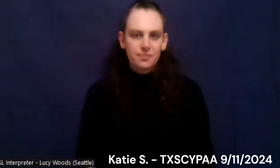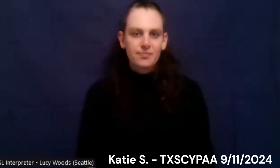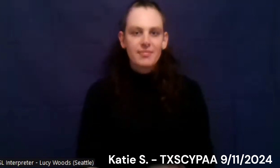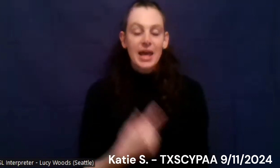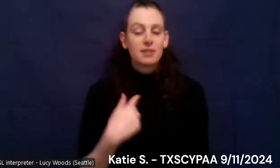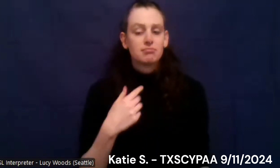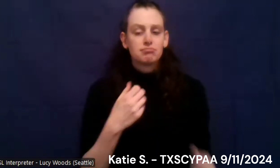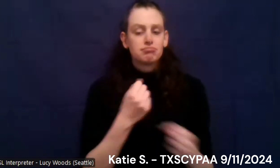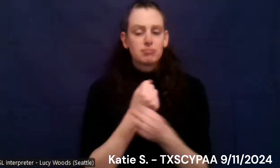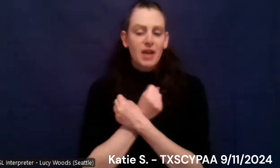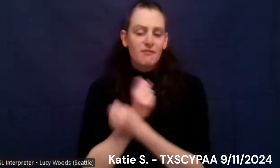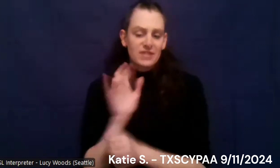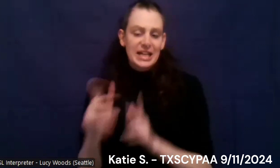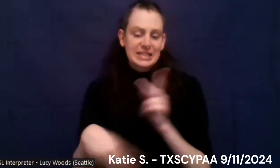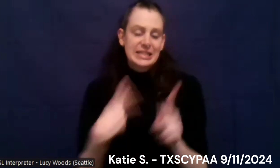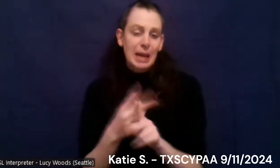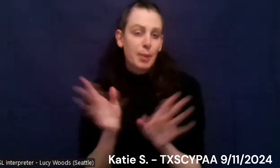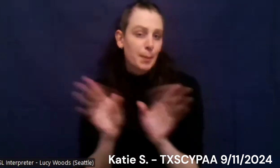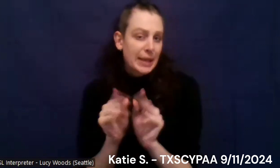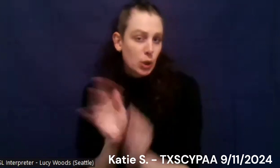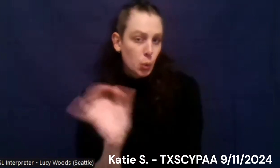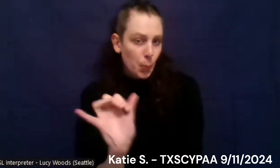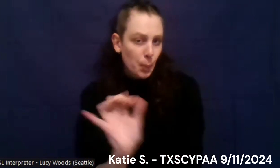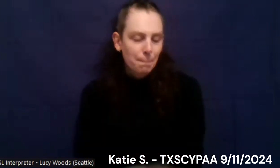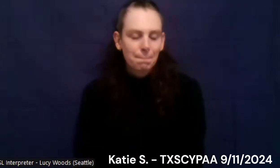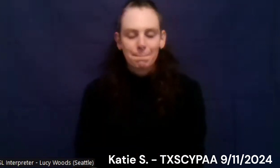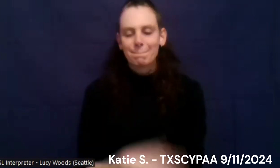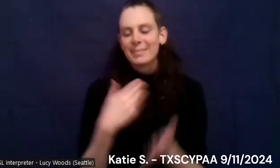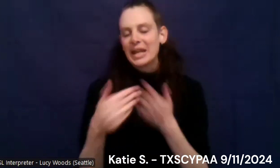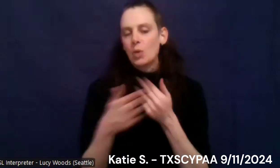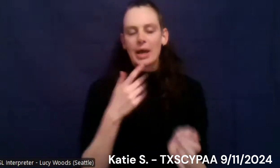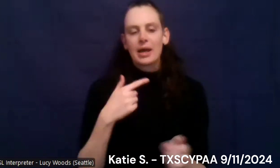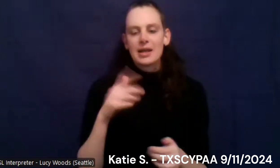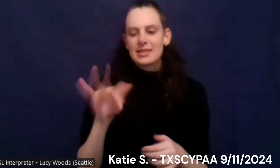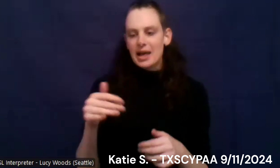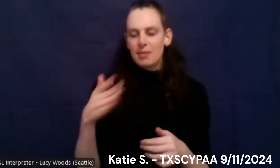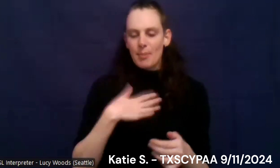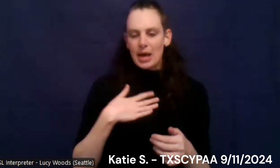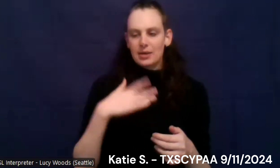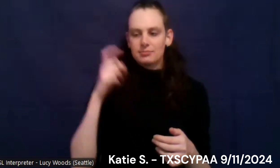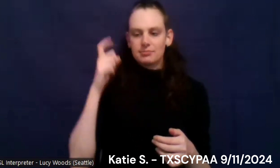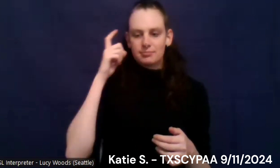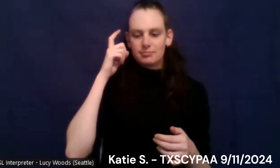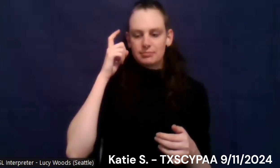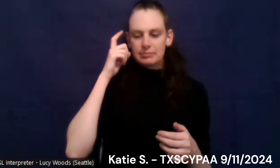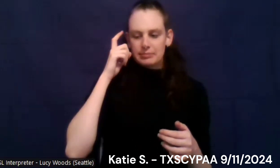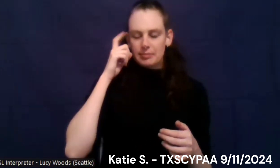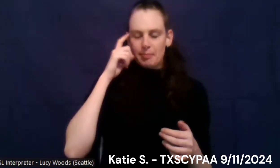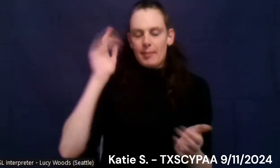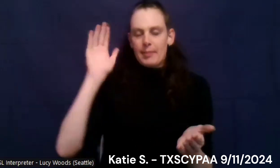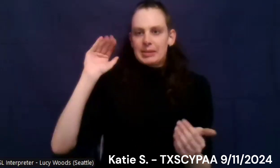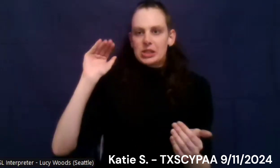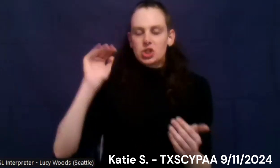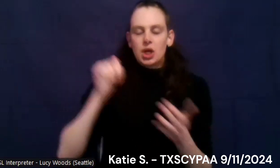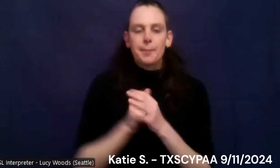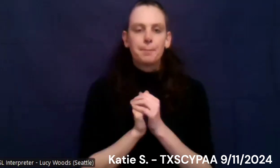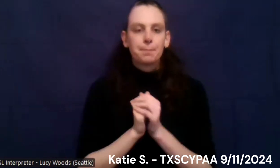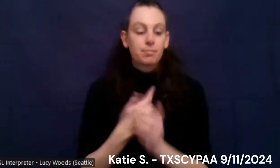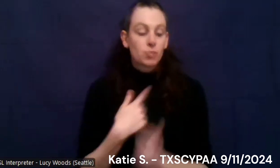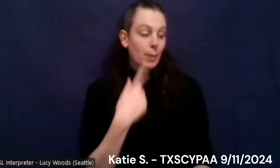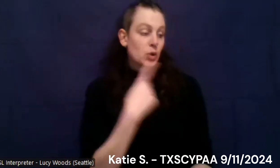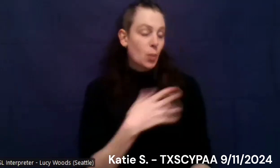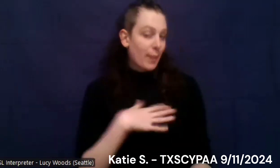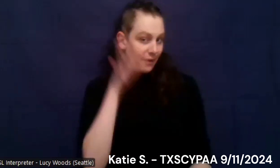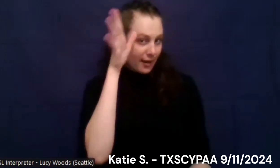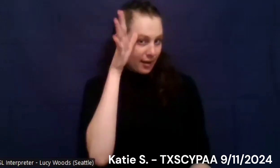for those meetings too. But anyways, that's what I had in my head. So I told my dad that, and then I got drunk